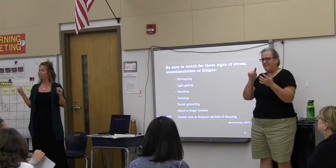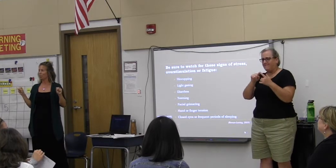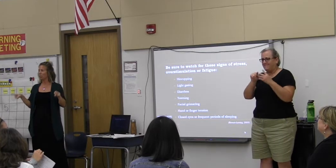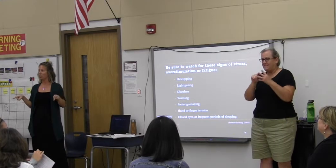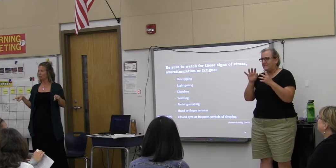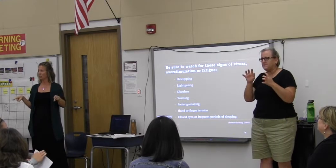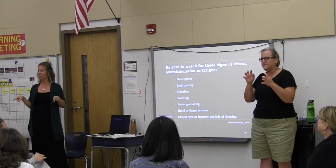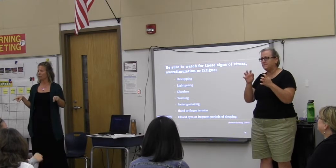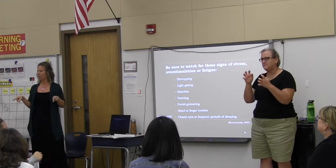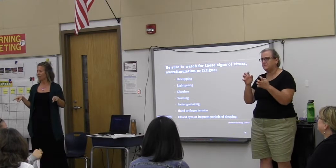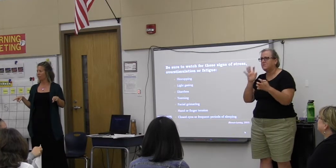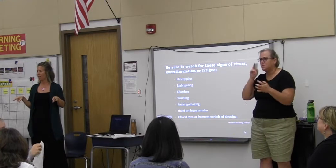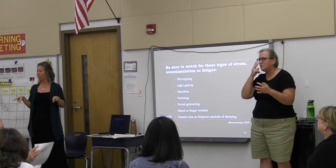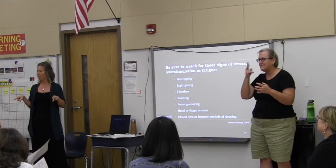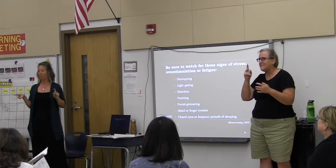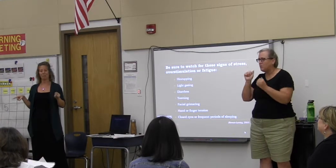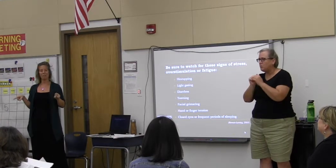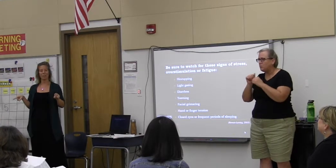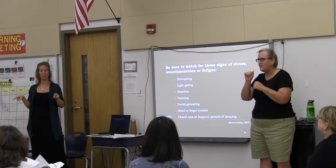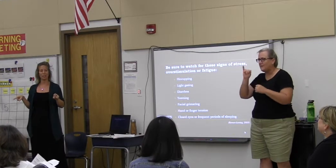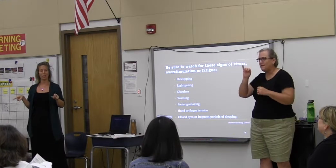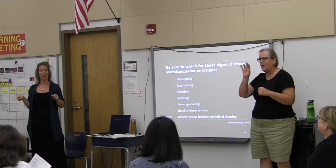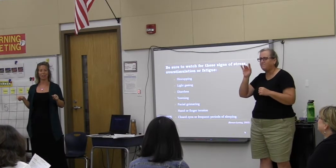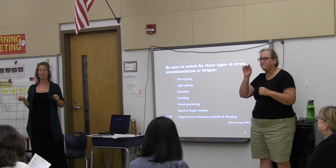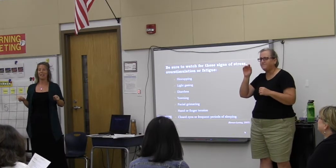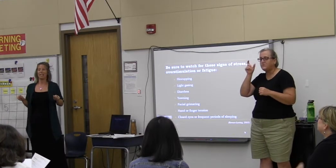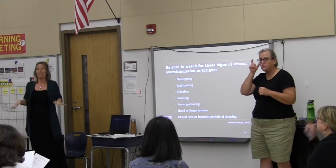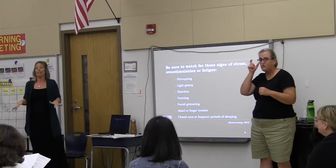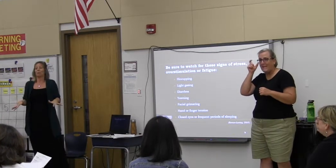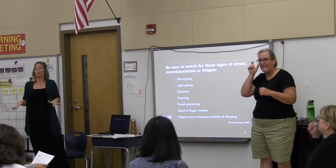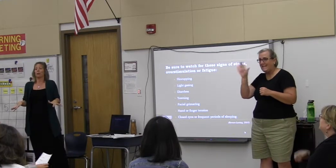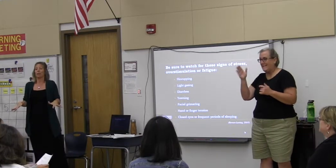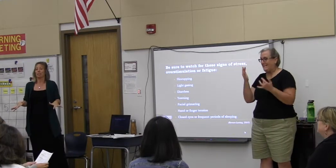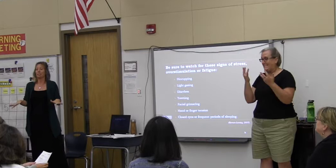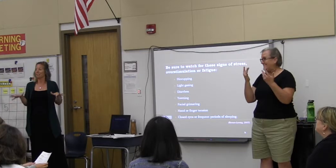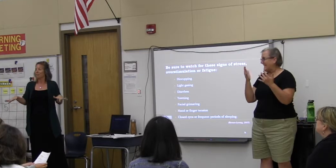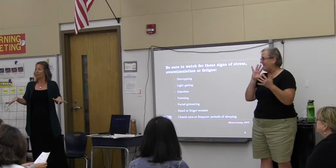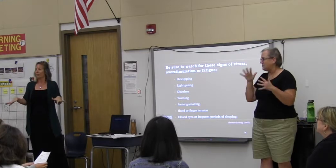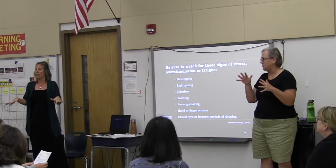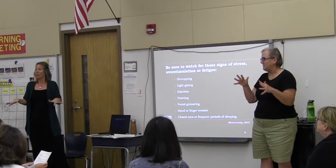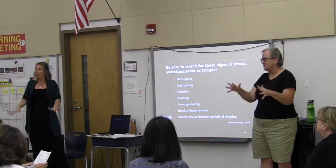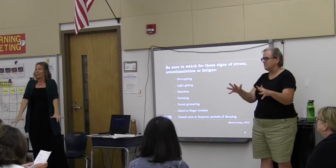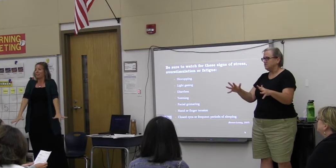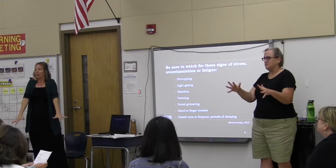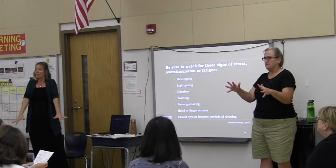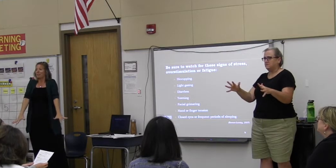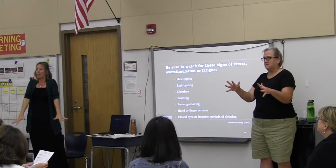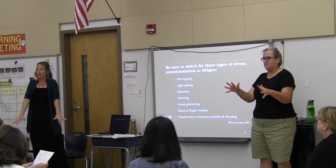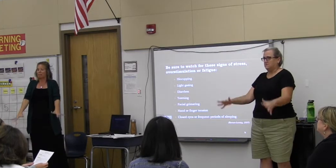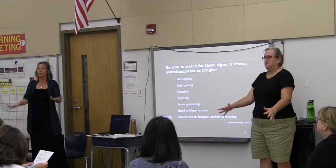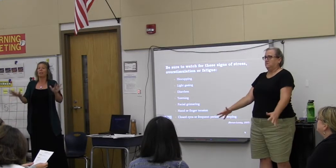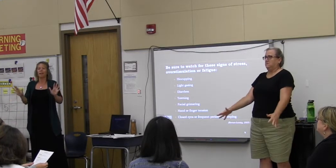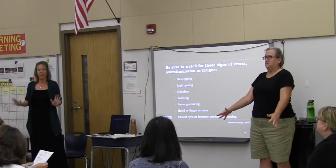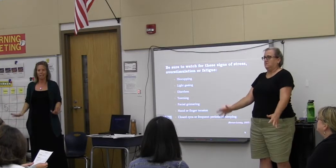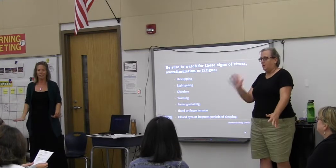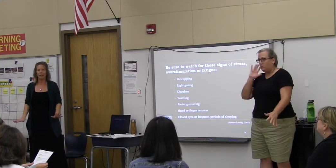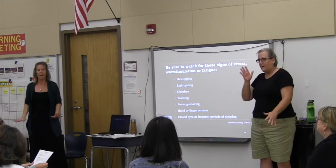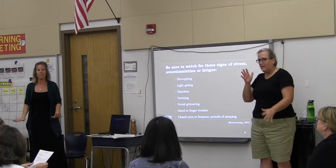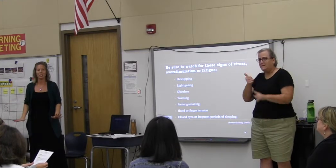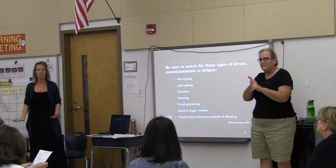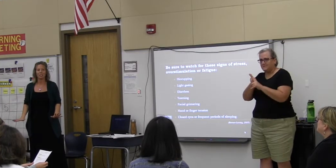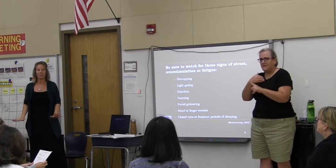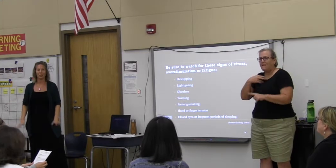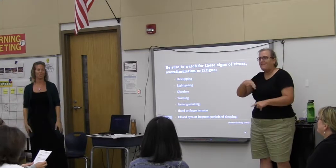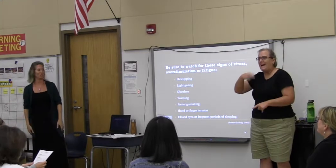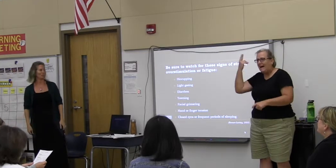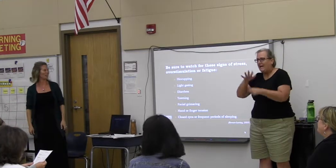big one. You'll see this in Jaden sometimes. If he ever gets scared, his hands will go like this. His fingers go out, his arms go out. He's under a